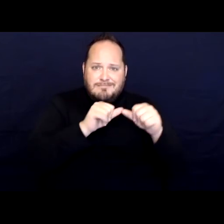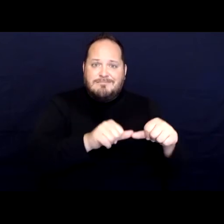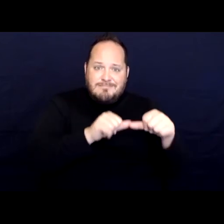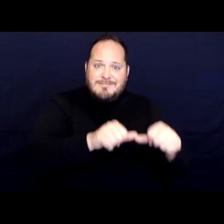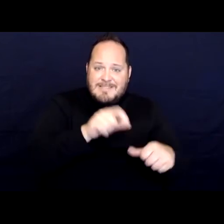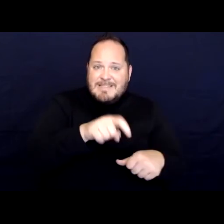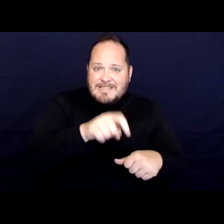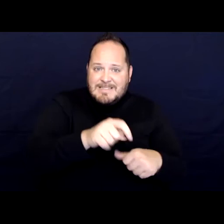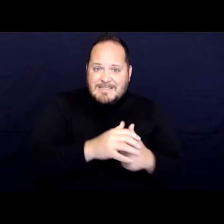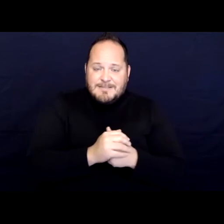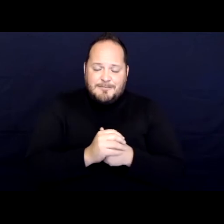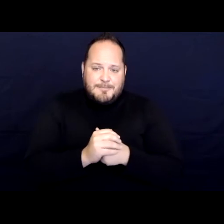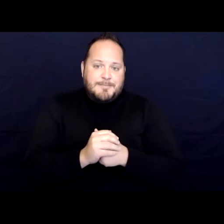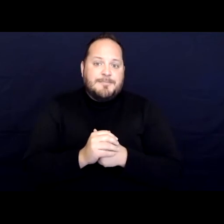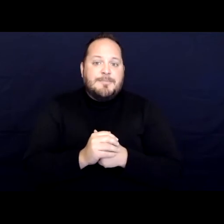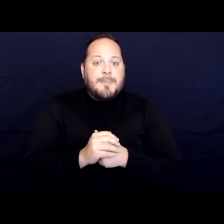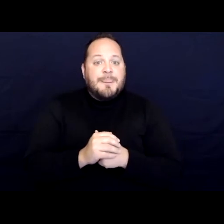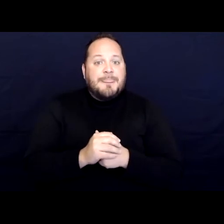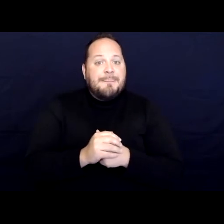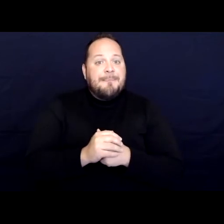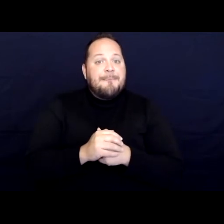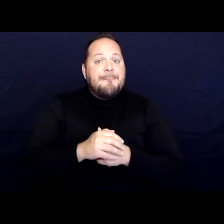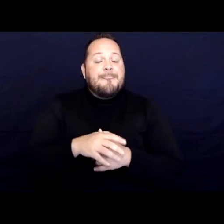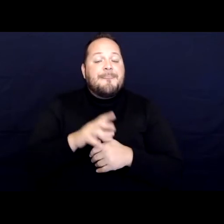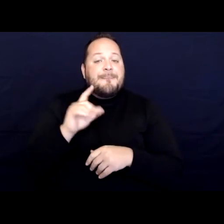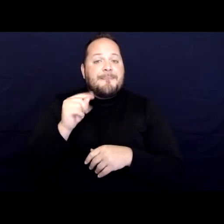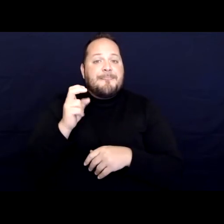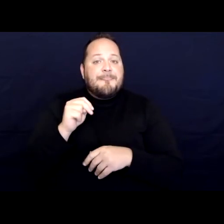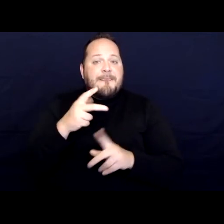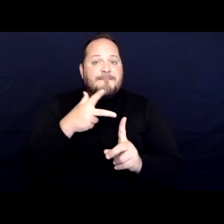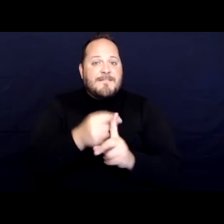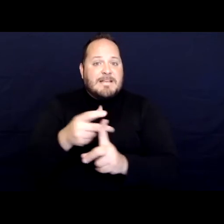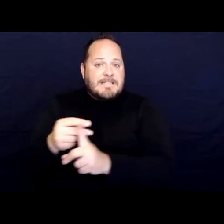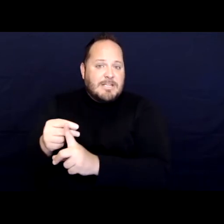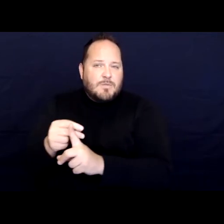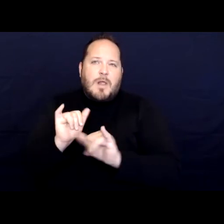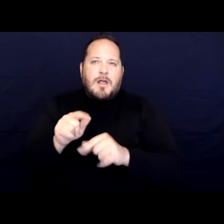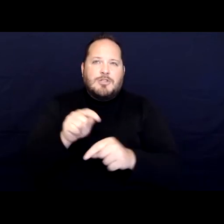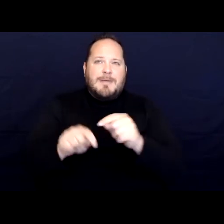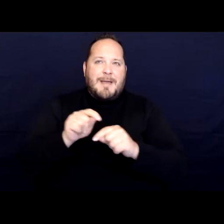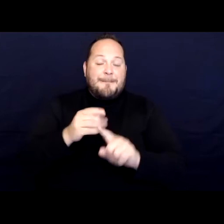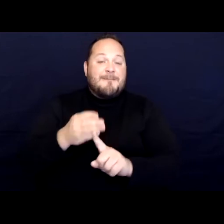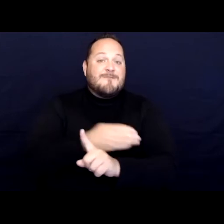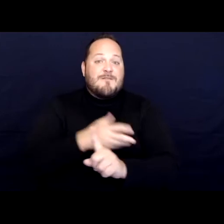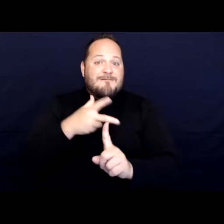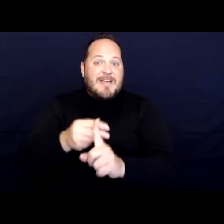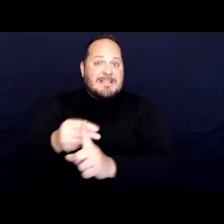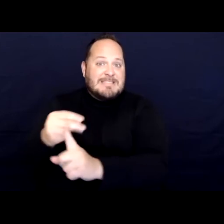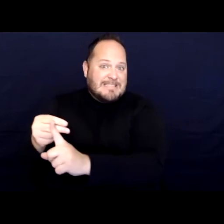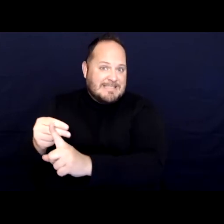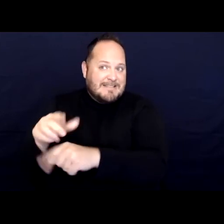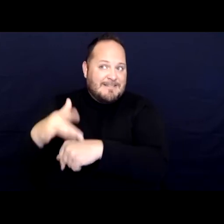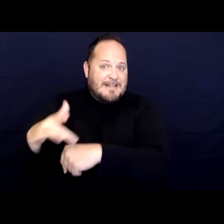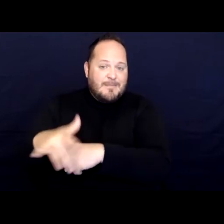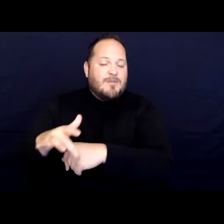when vaccinations became, well, I should start actually before vaccinations became a reality. We started